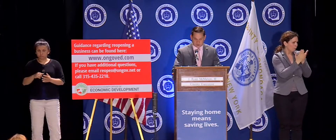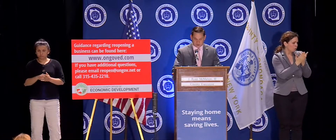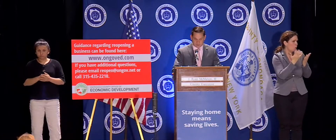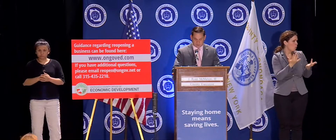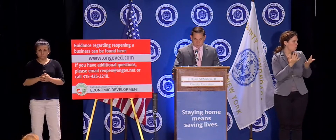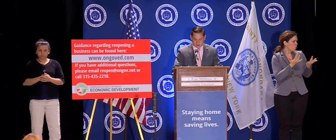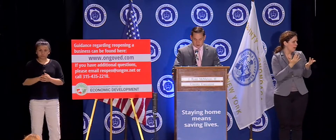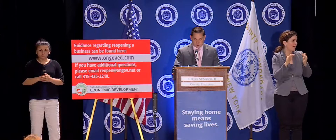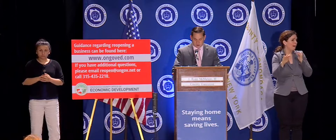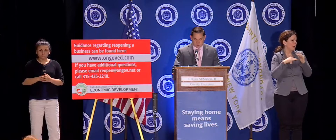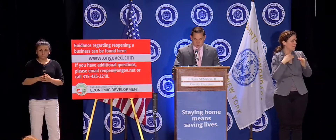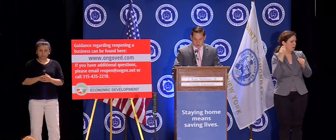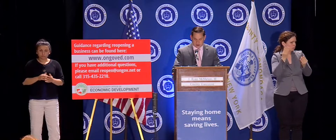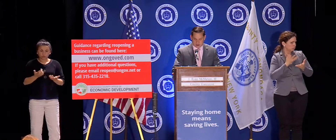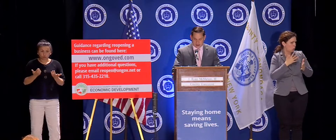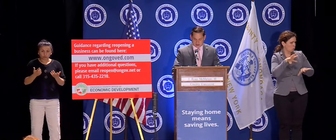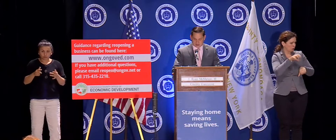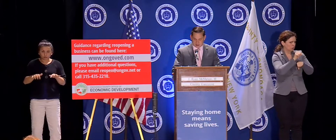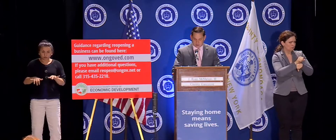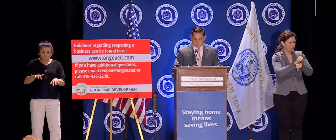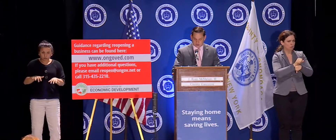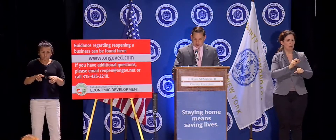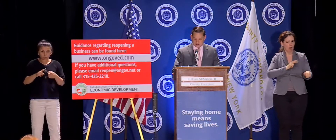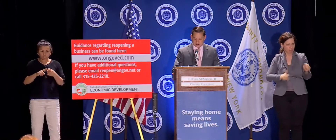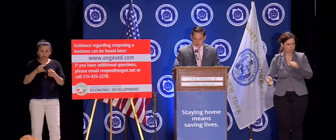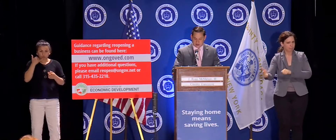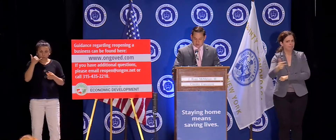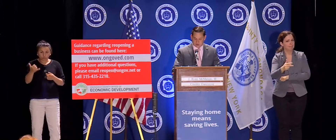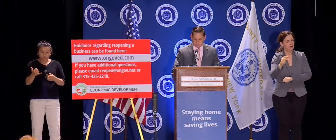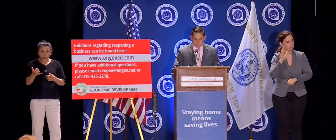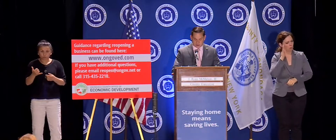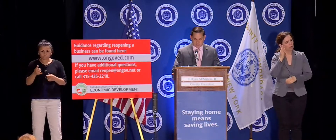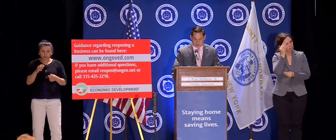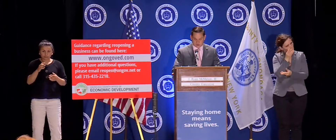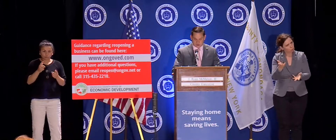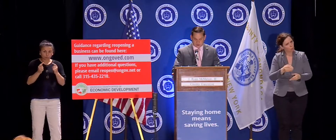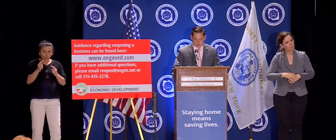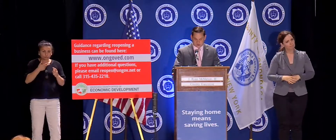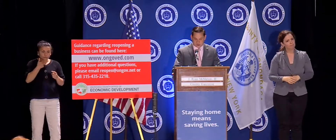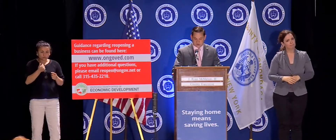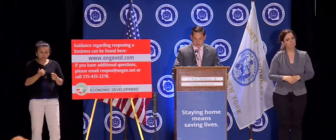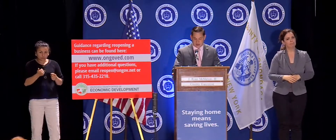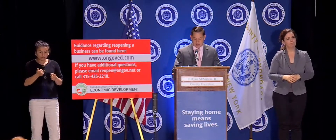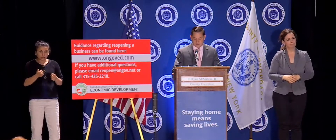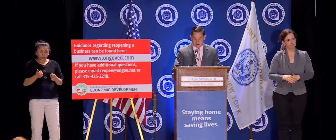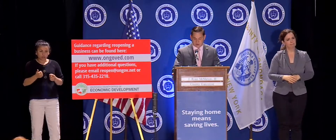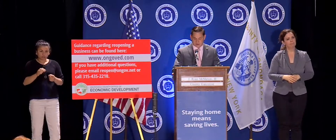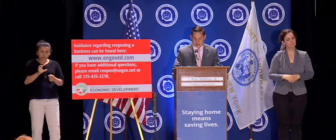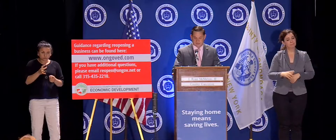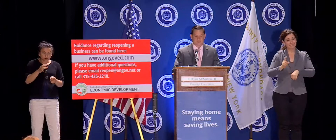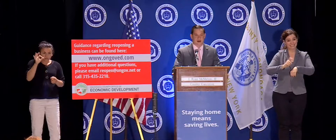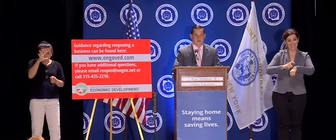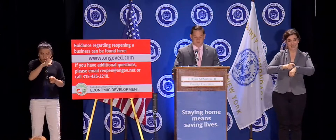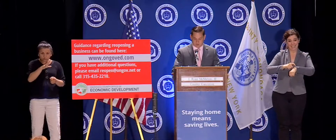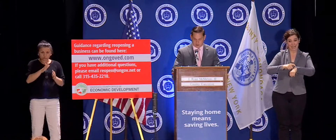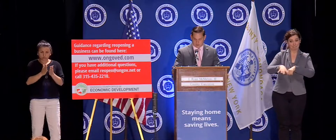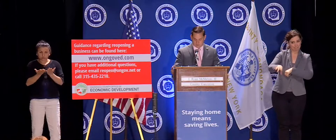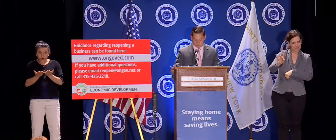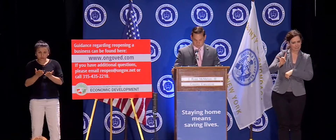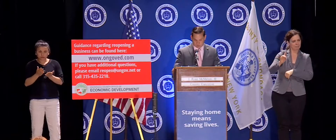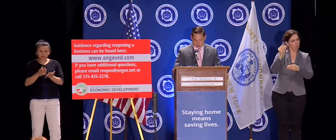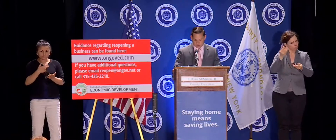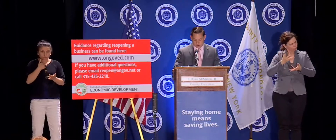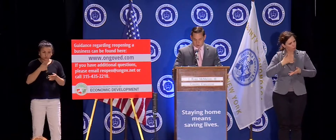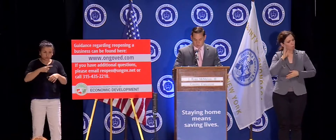ready to be picked up. We then ask that you please contact the library. You will be getting your materials and schedule a half-hour time slot for